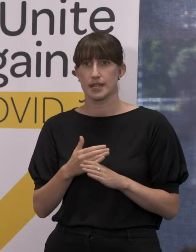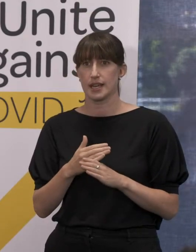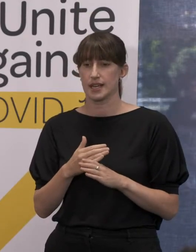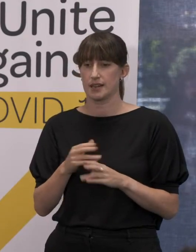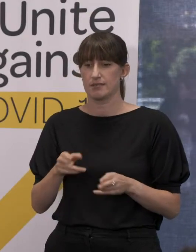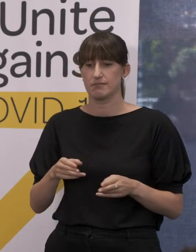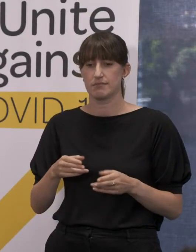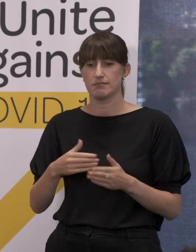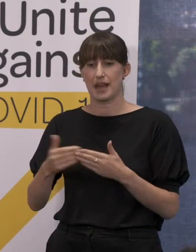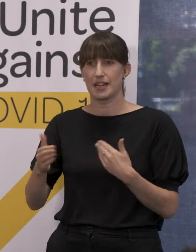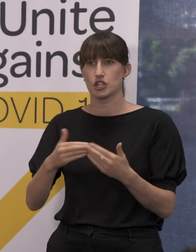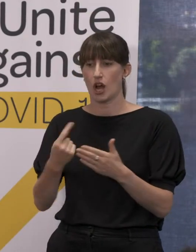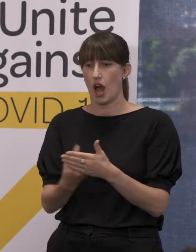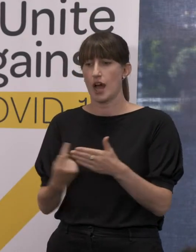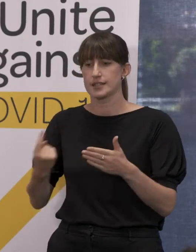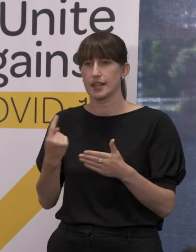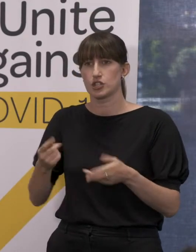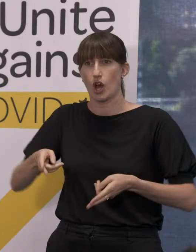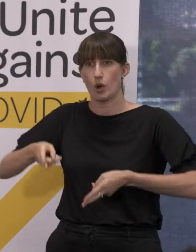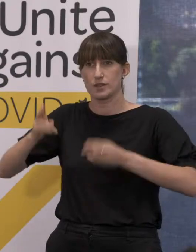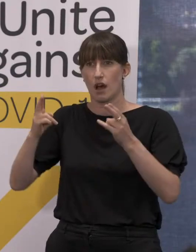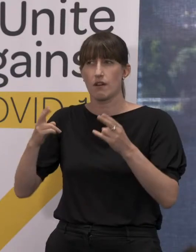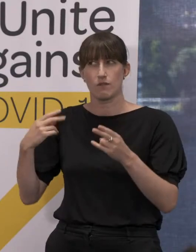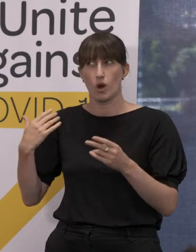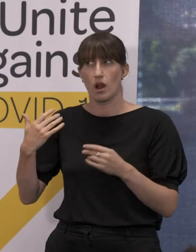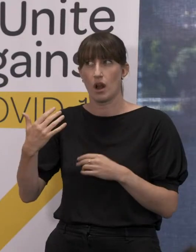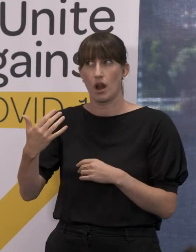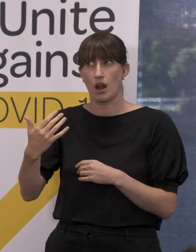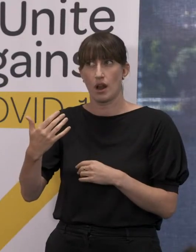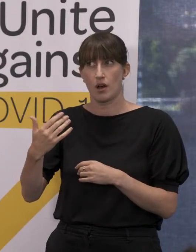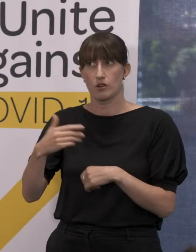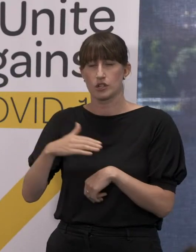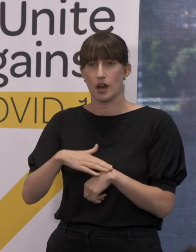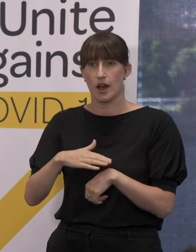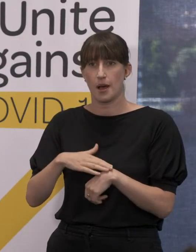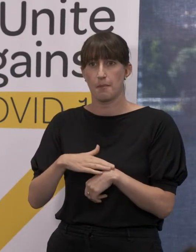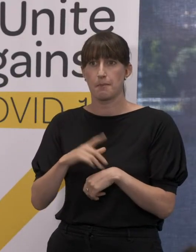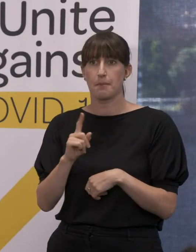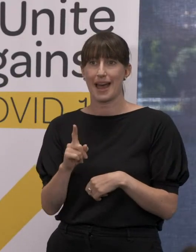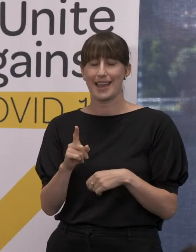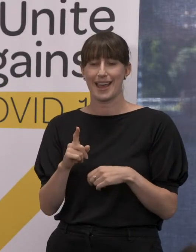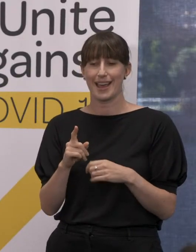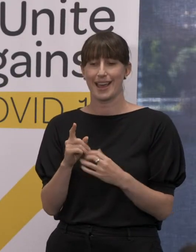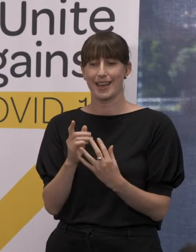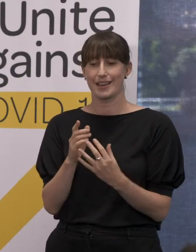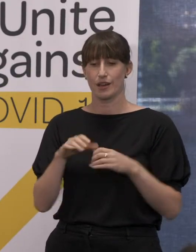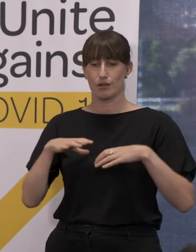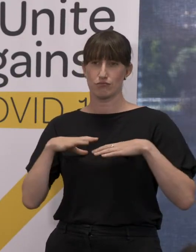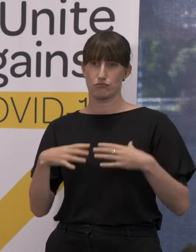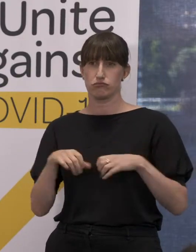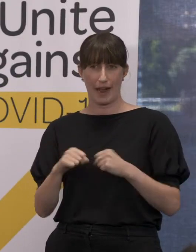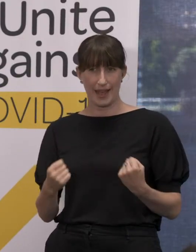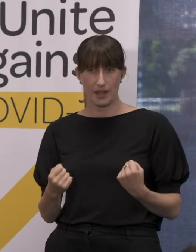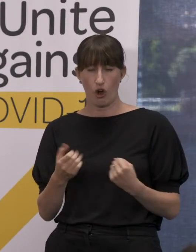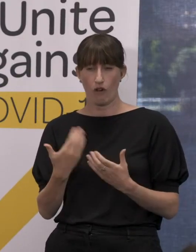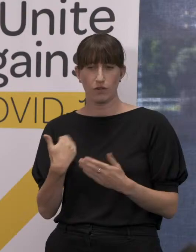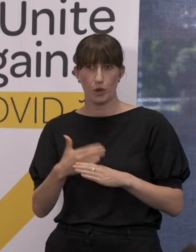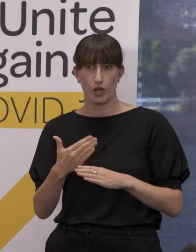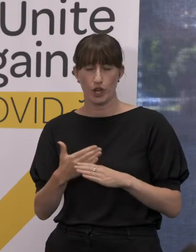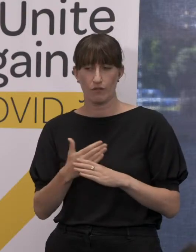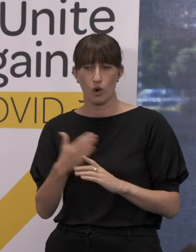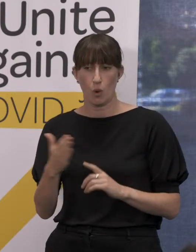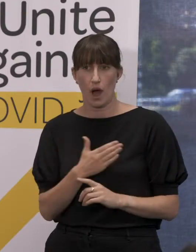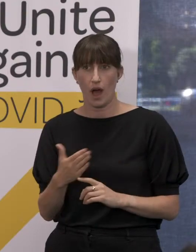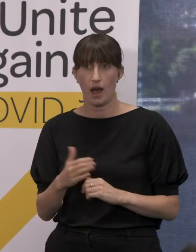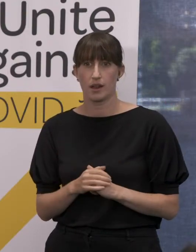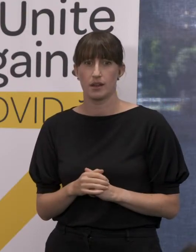time, but I think with a break somewhere in the middle, because I do know there were some testing results from late last year, from when he was working then, and